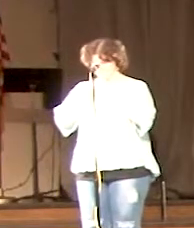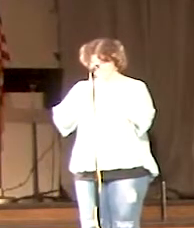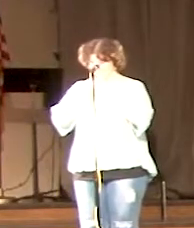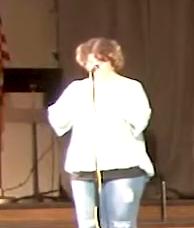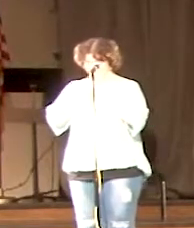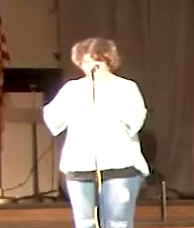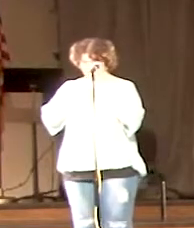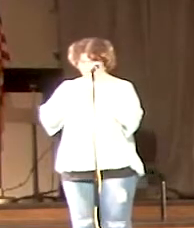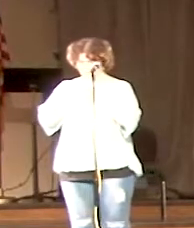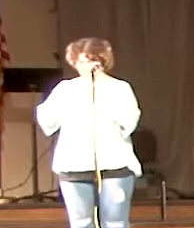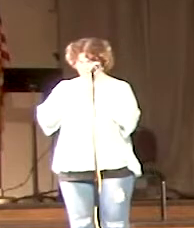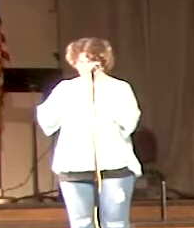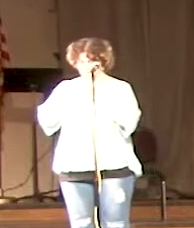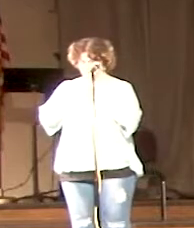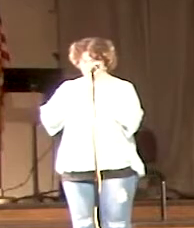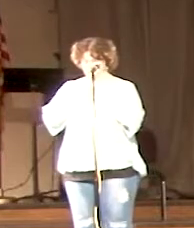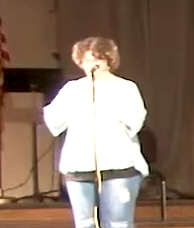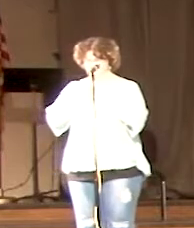Jesus.